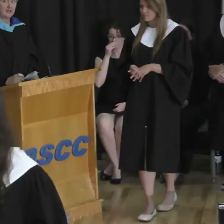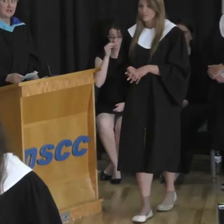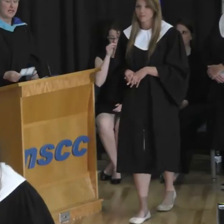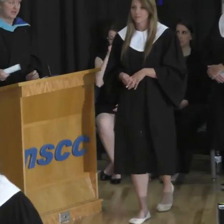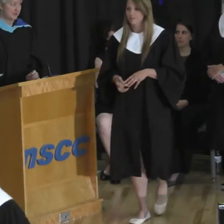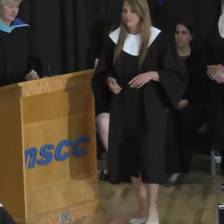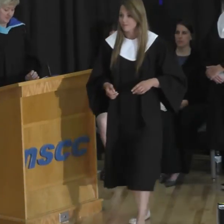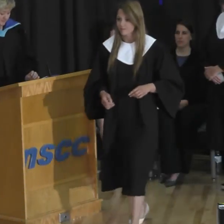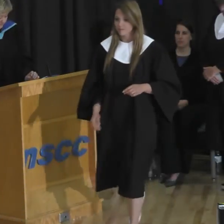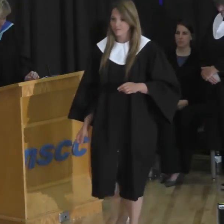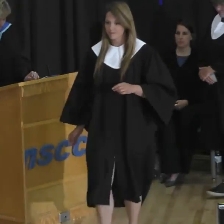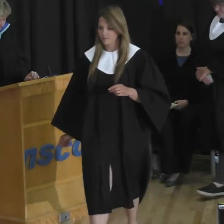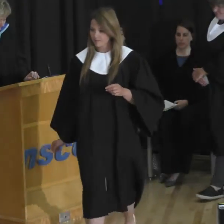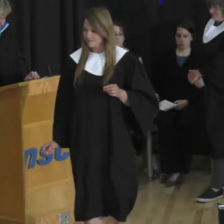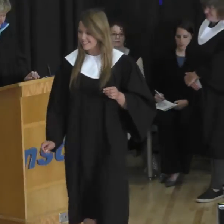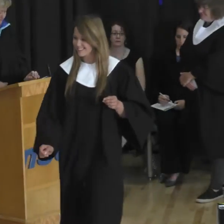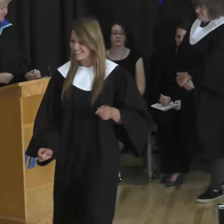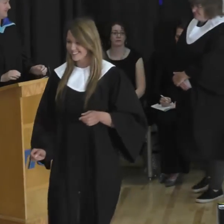Emma Lake.